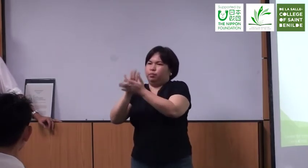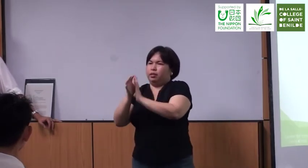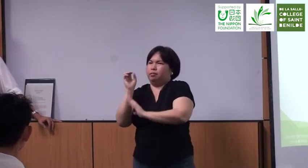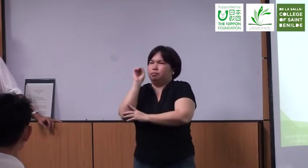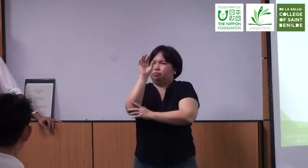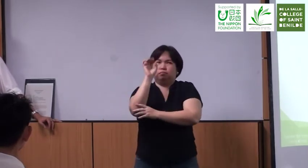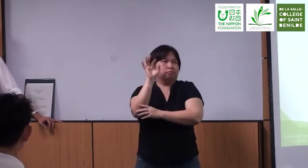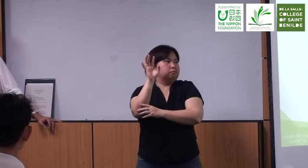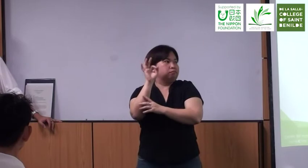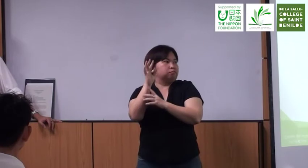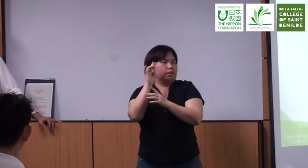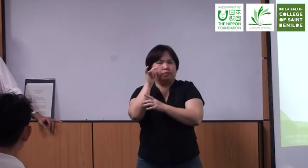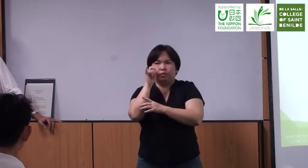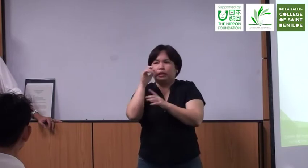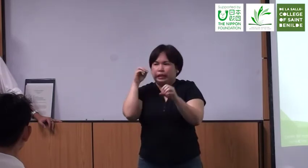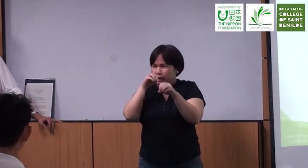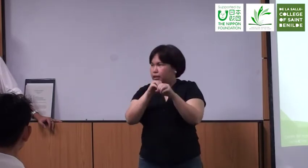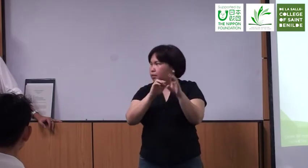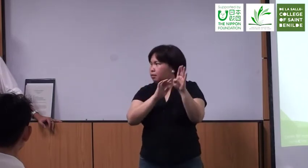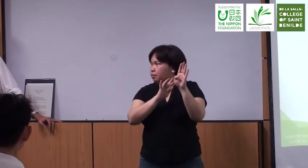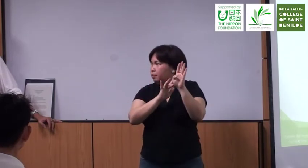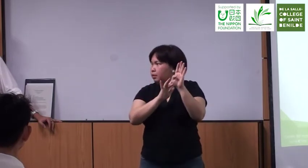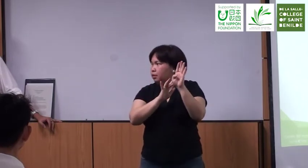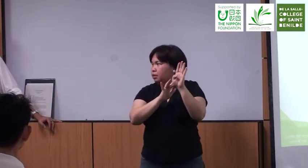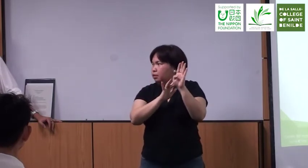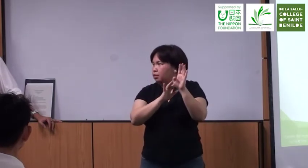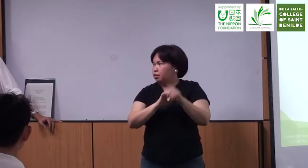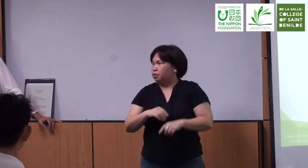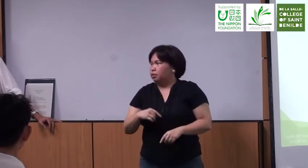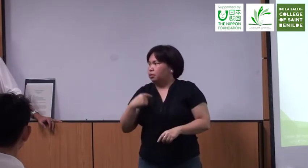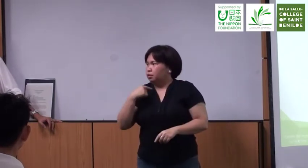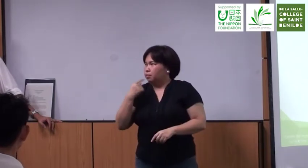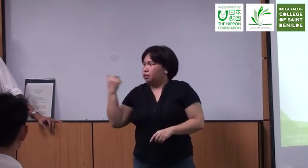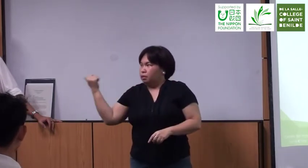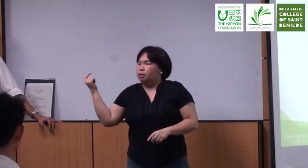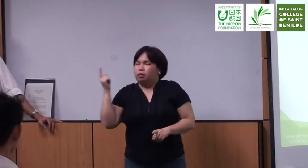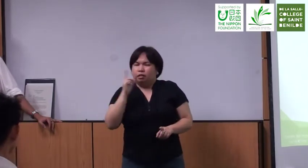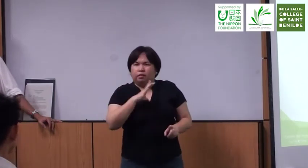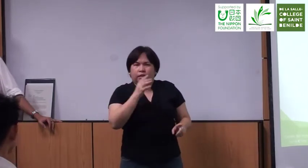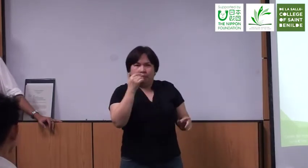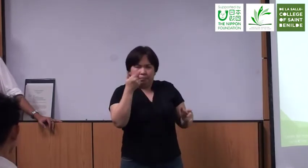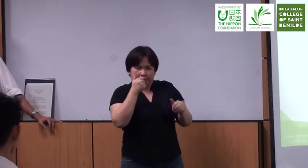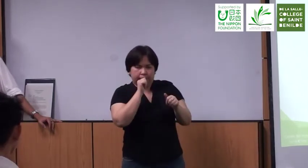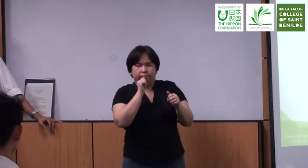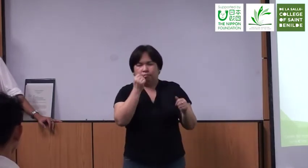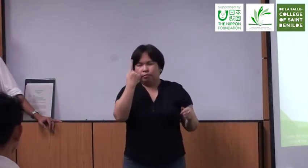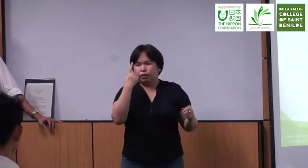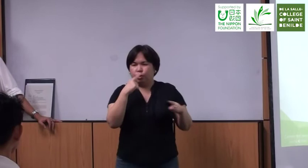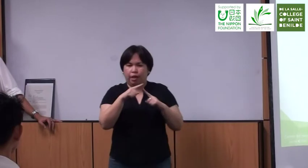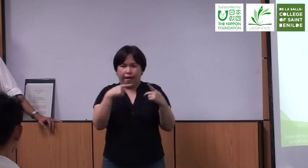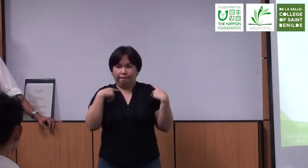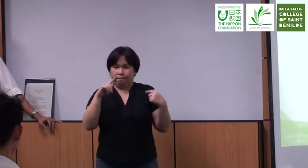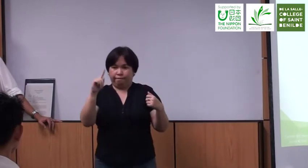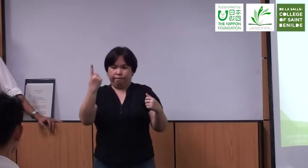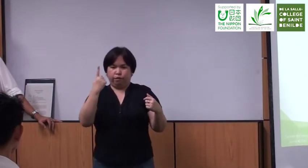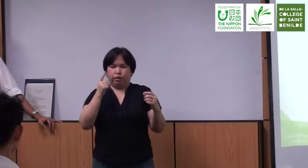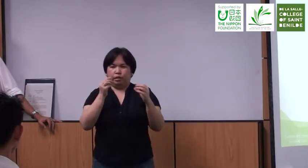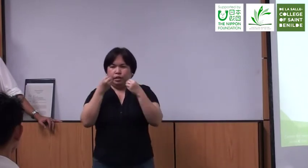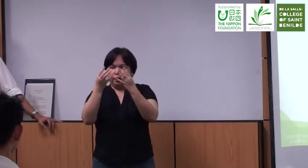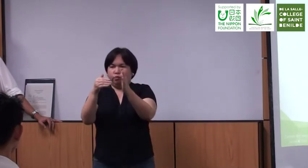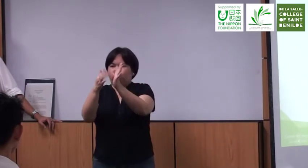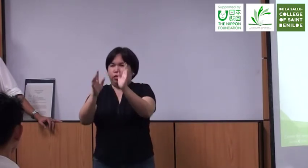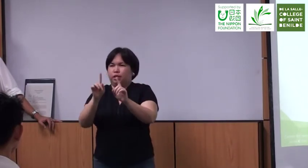also uploaded in the video. So aside from the pre and post test that you gave to